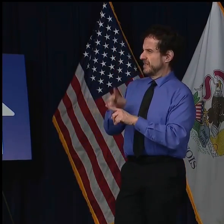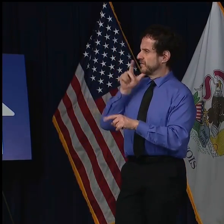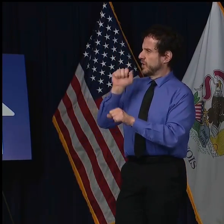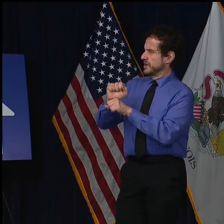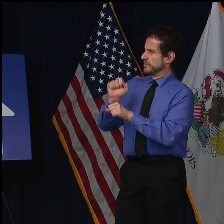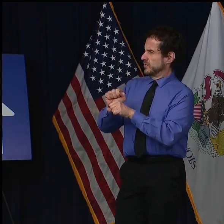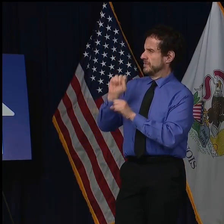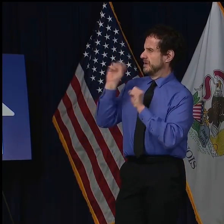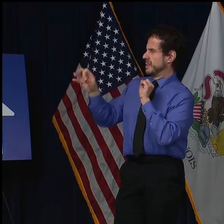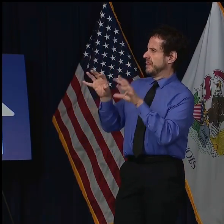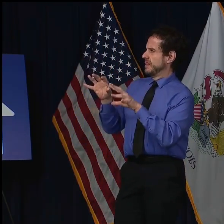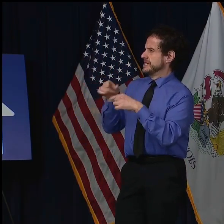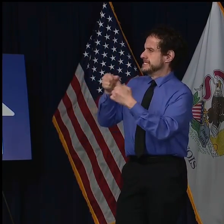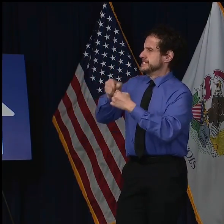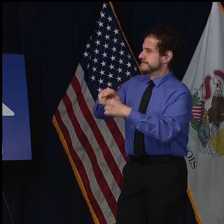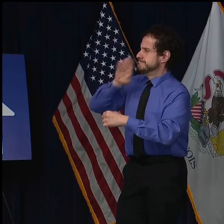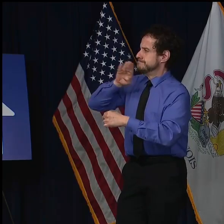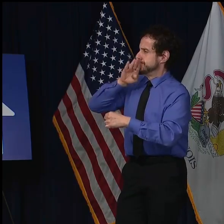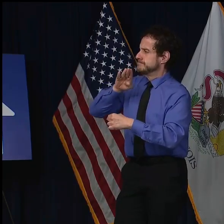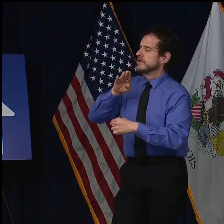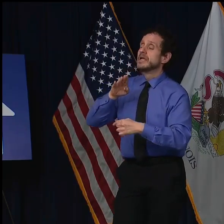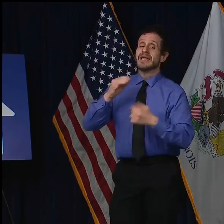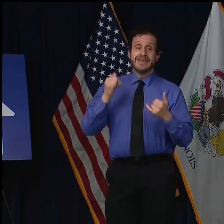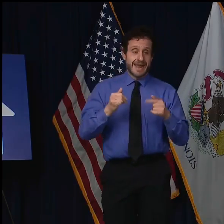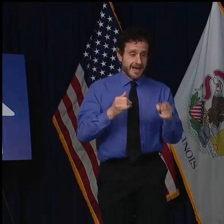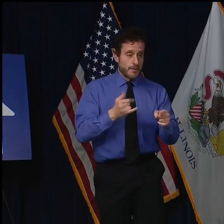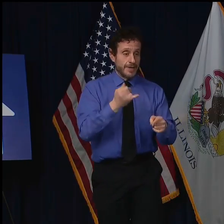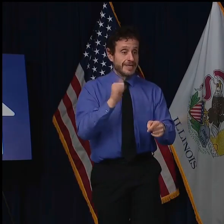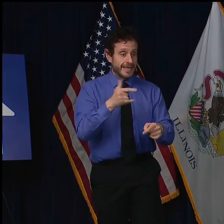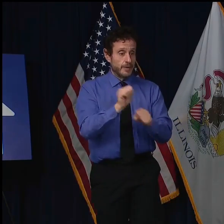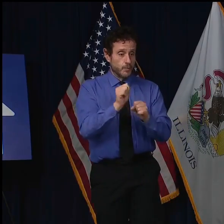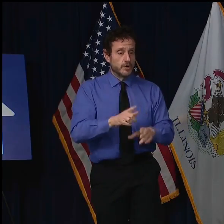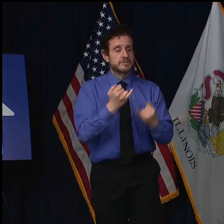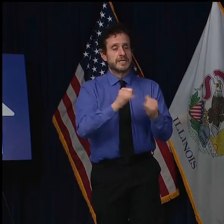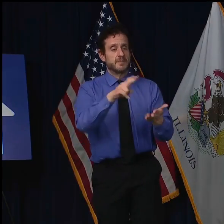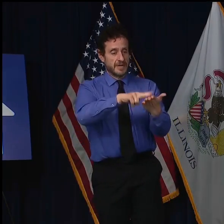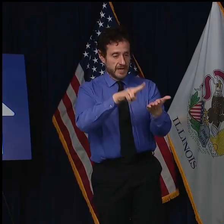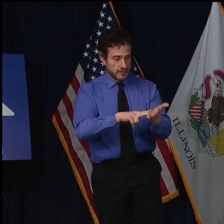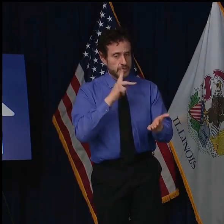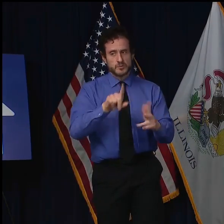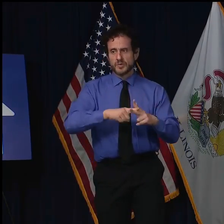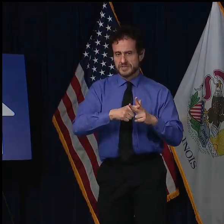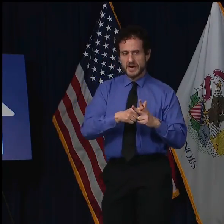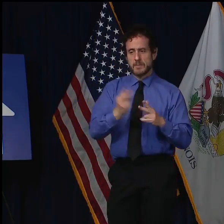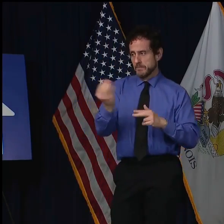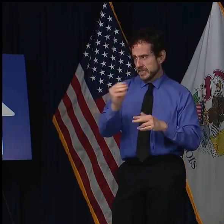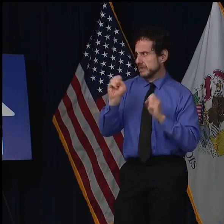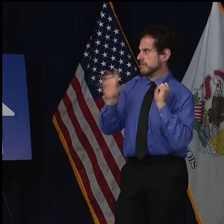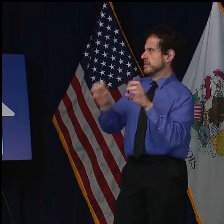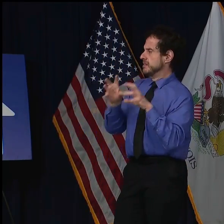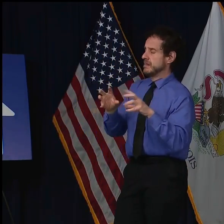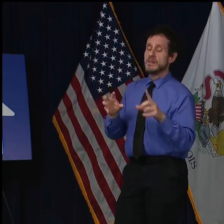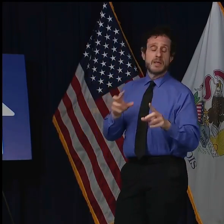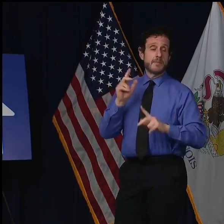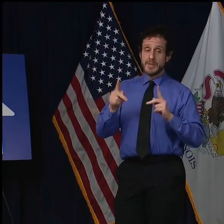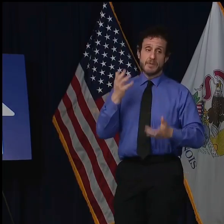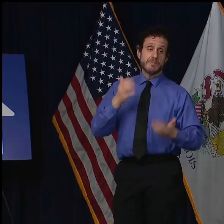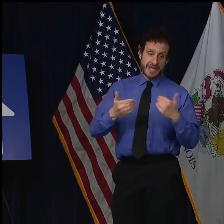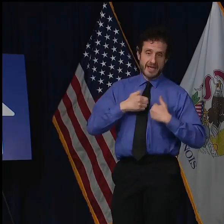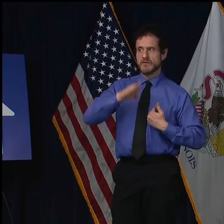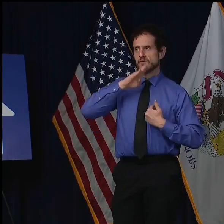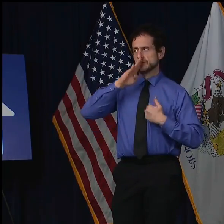what assurances can you provide that the beginning of gig workers applying for benefits will launch smoothly? What should people do if they experience issues with the